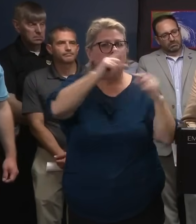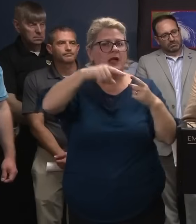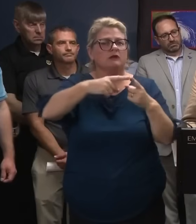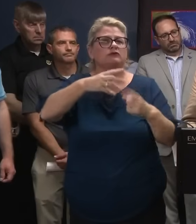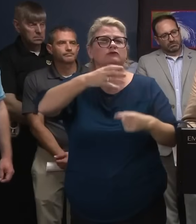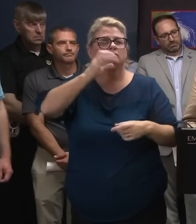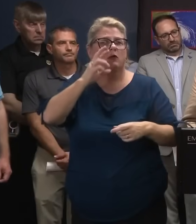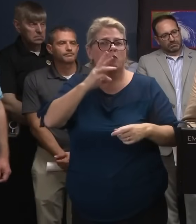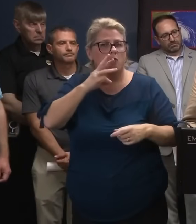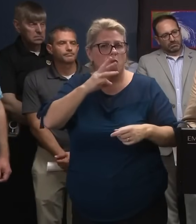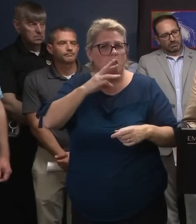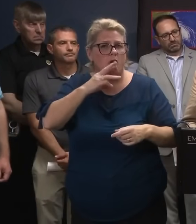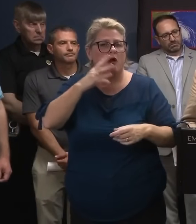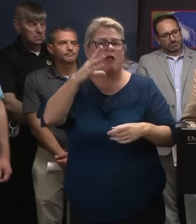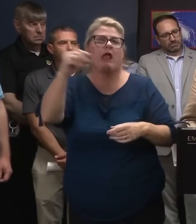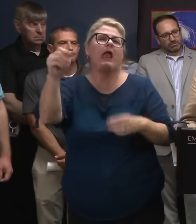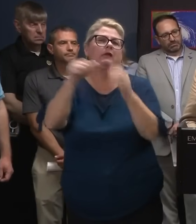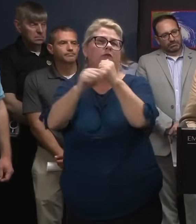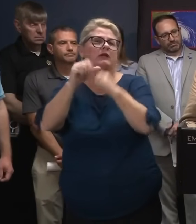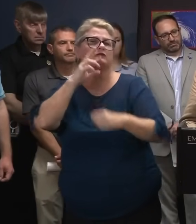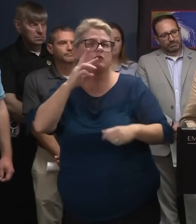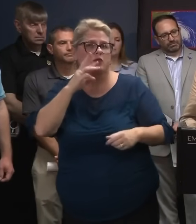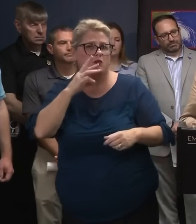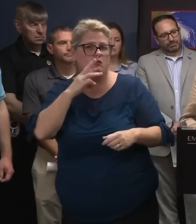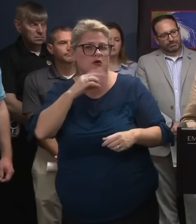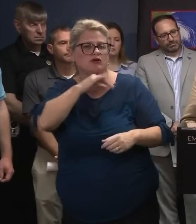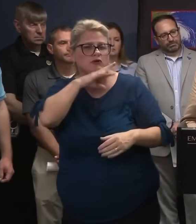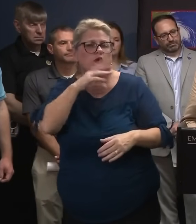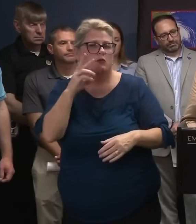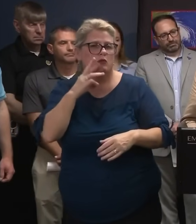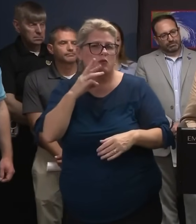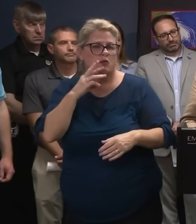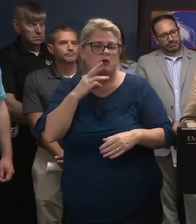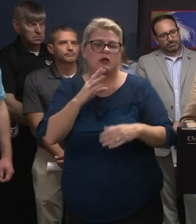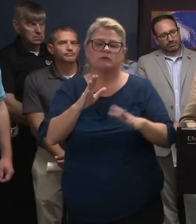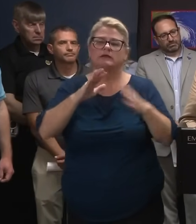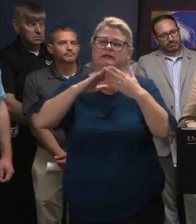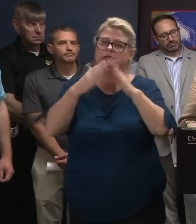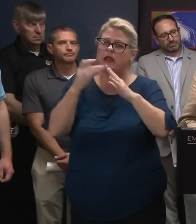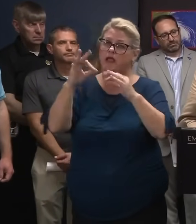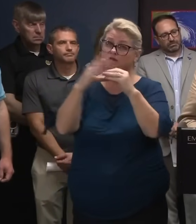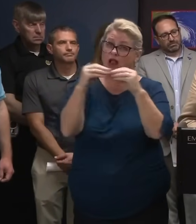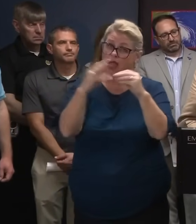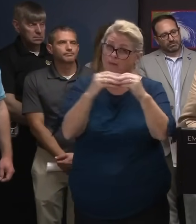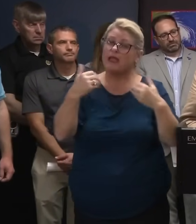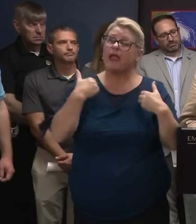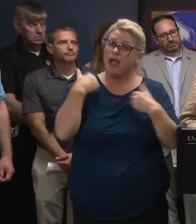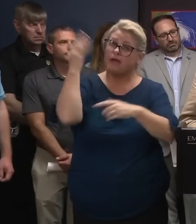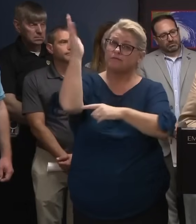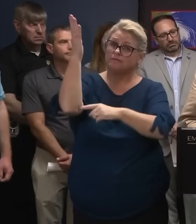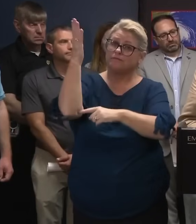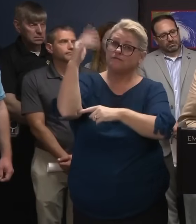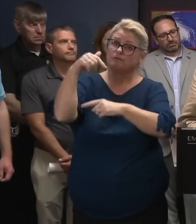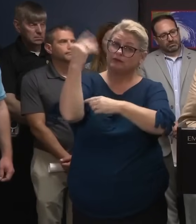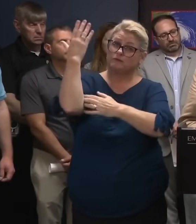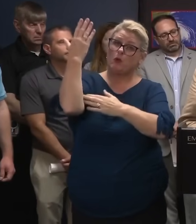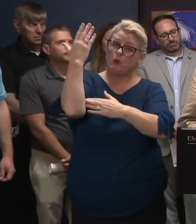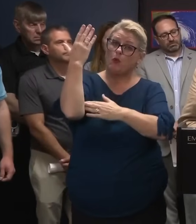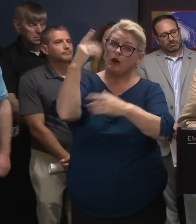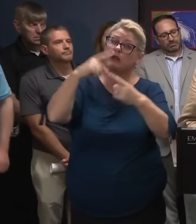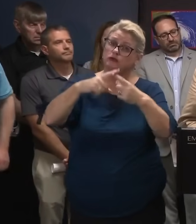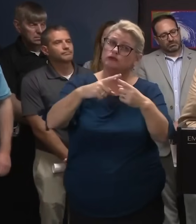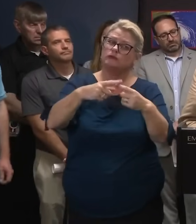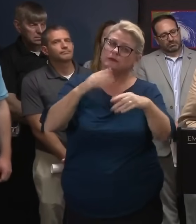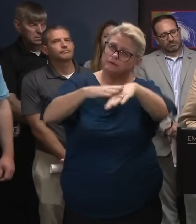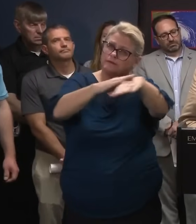and wastewater operations. The governor mentioned the City of Columbia held a press conference earlier today to address